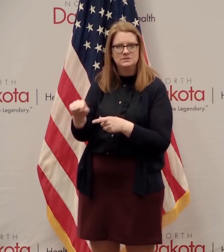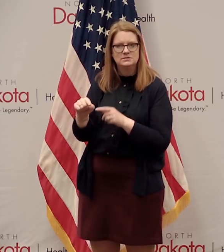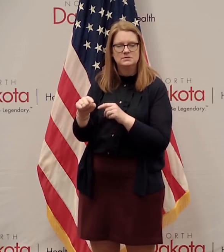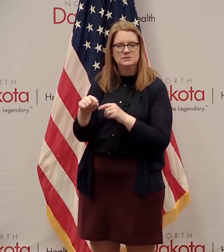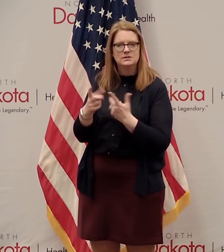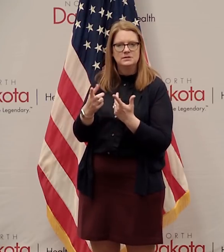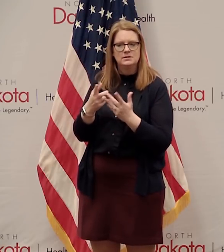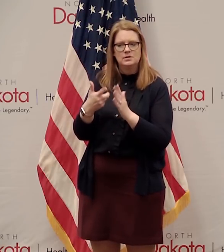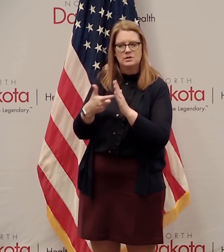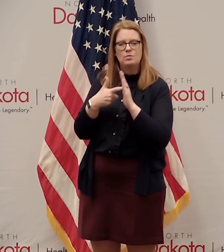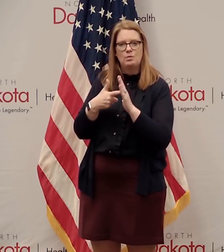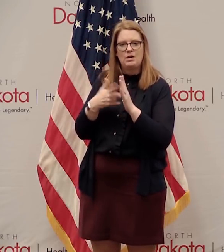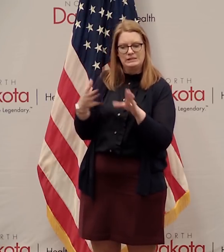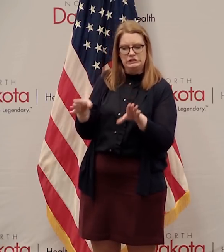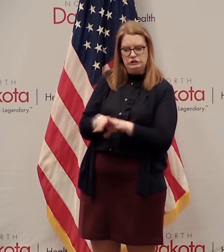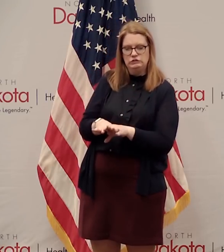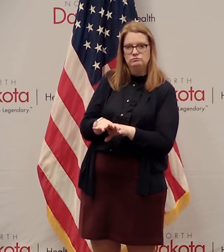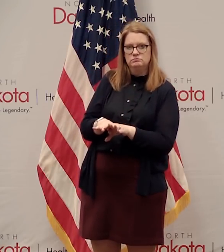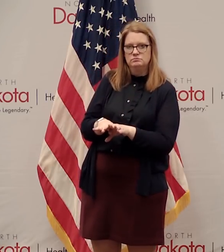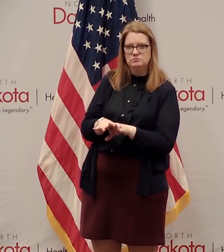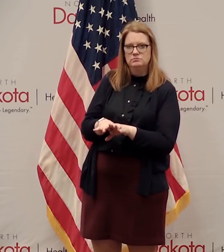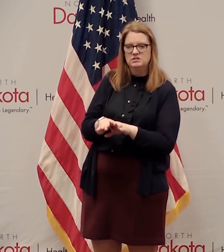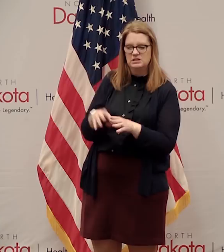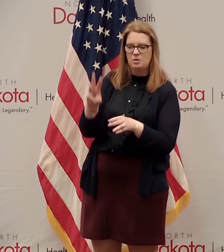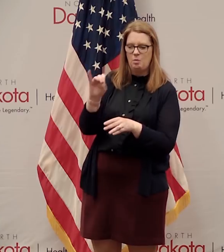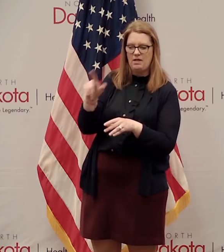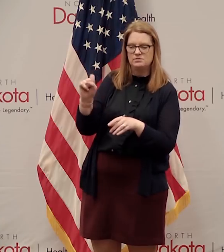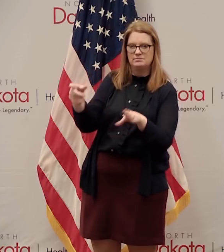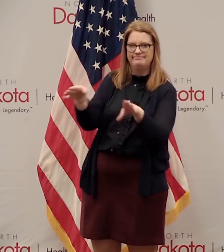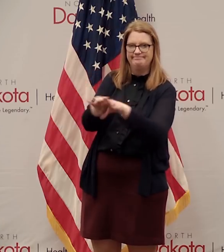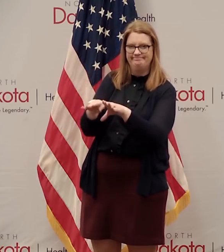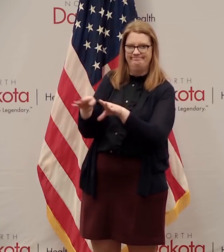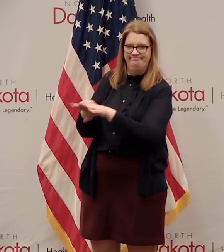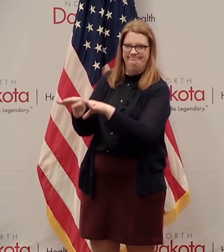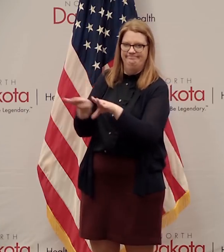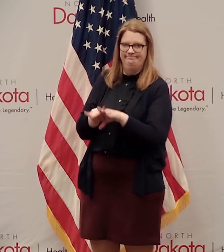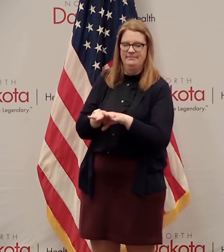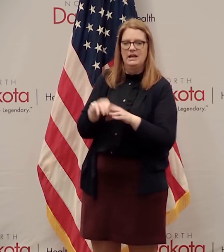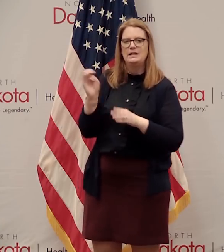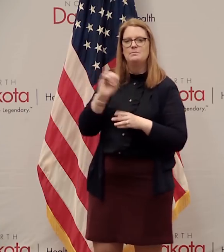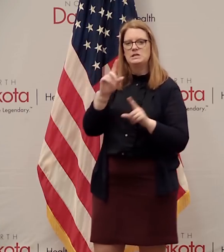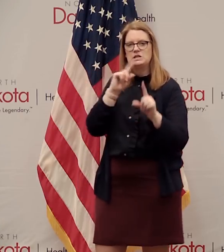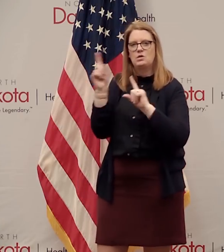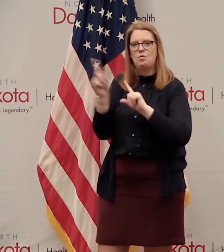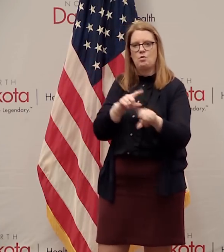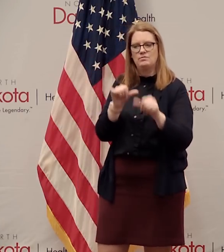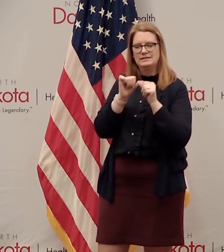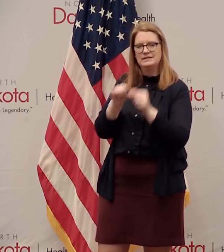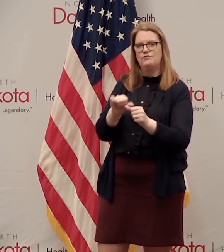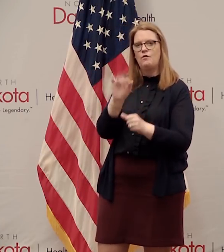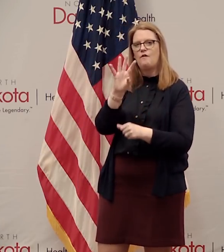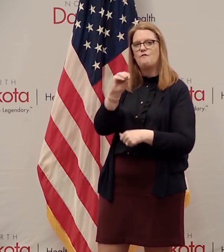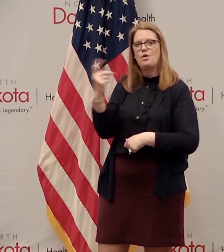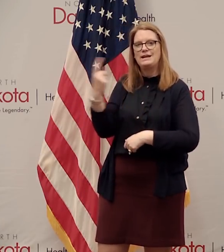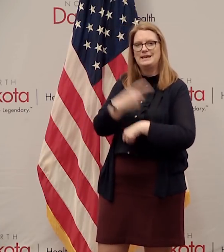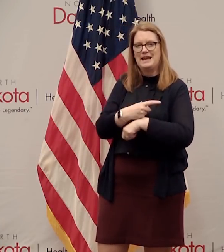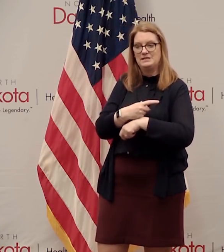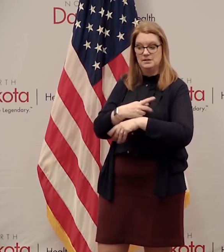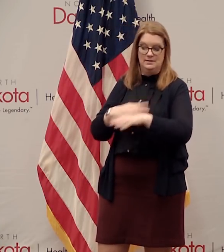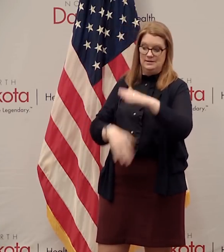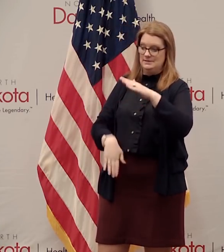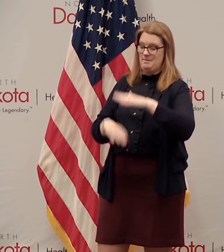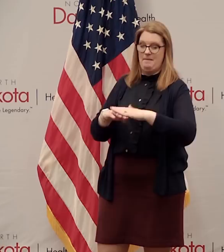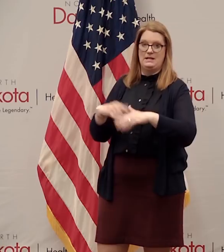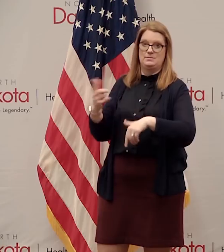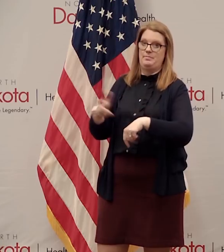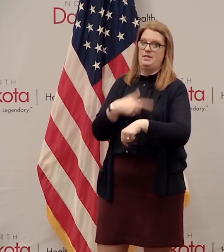would be required to be shut in. That North Dakota Industrial Commission emergency order would be effective for 40 days. That's the maximum length that we can do